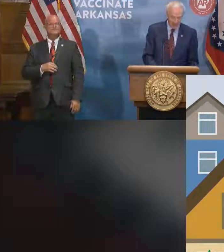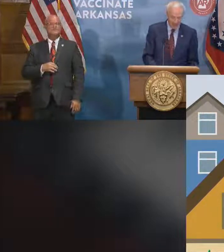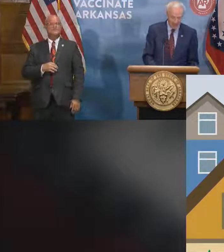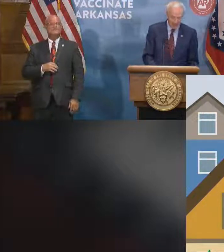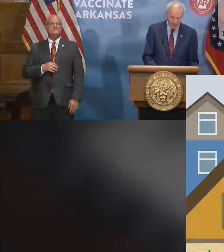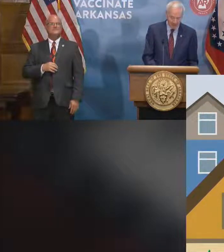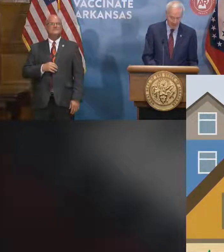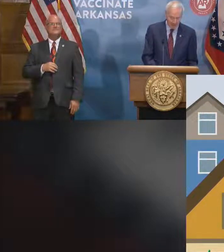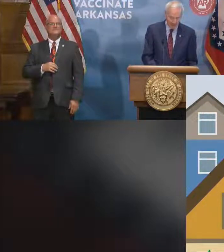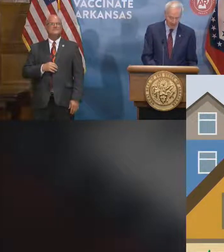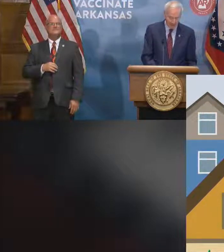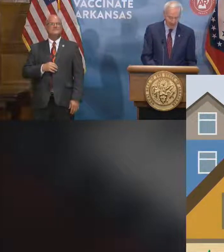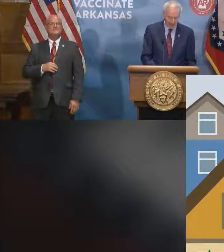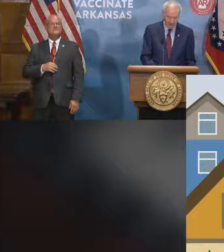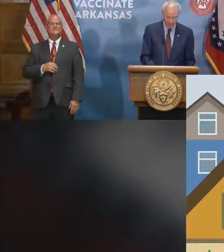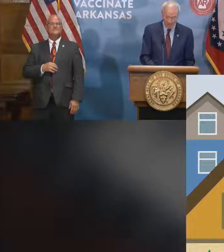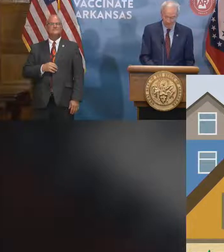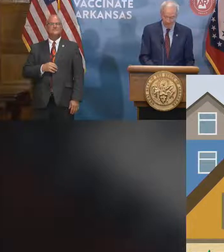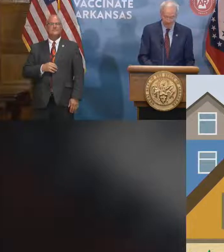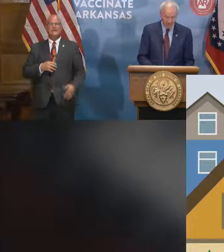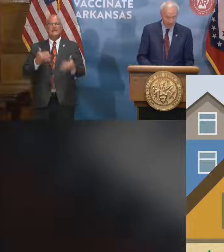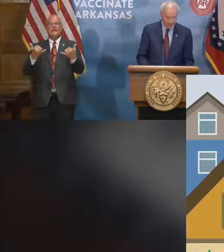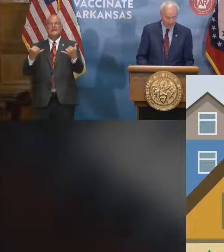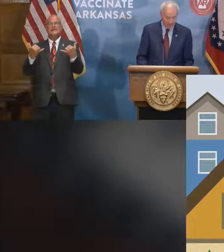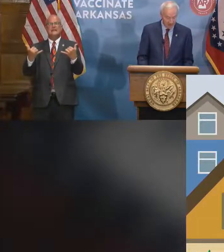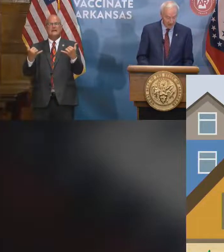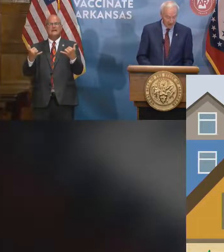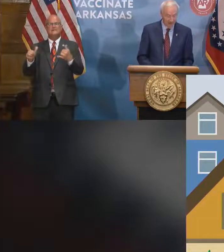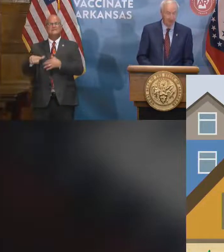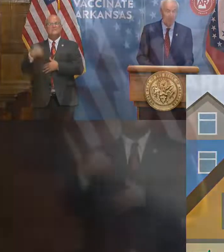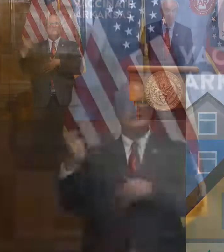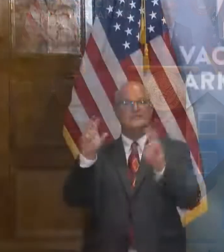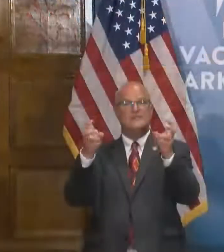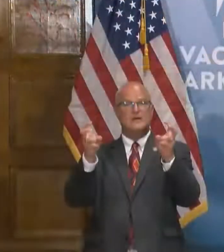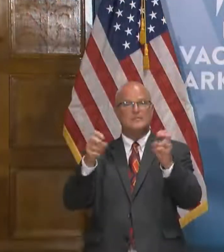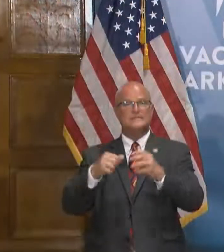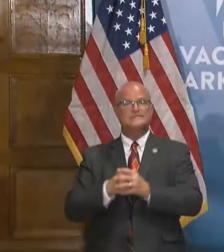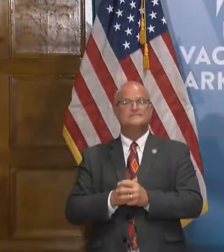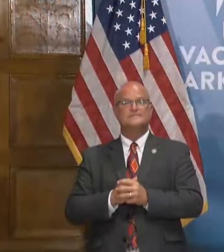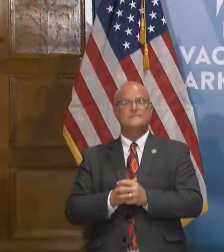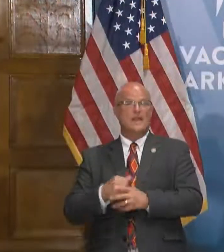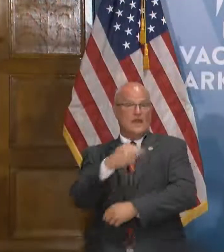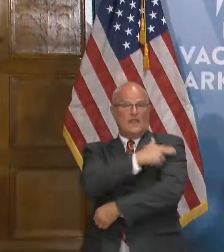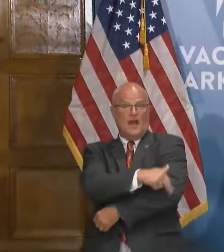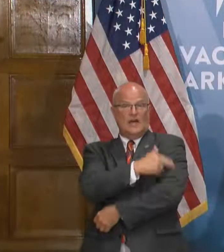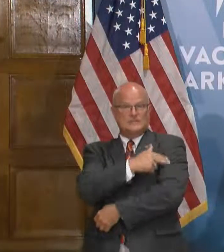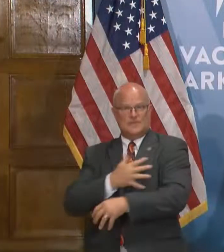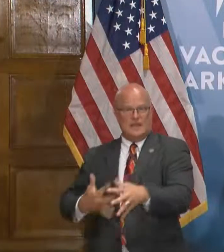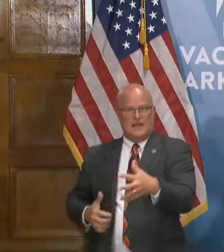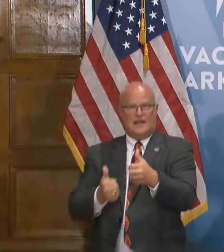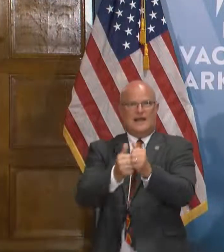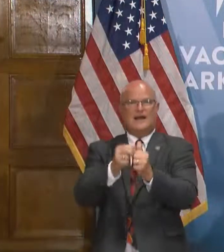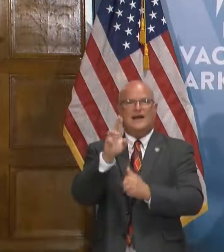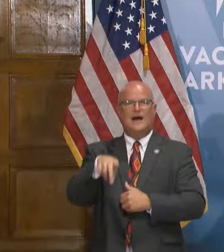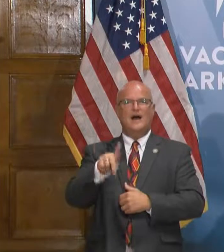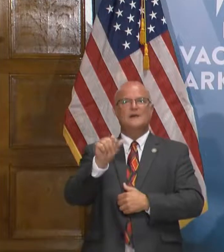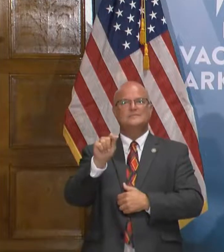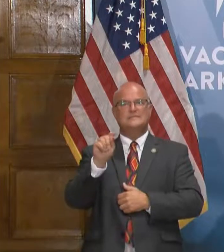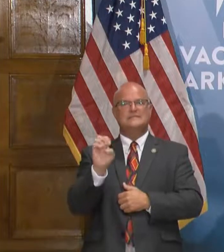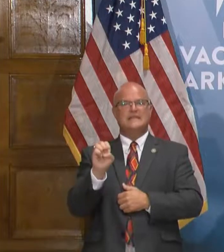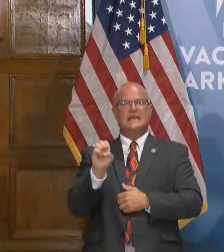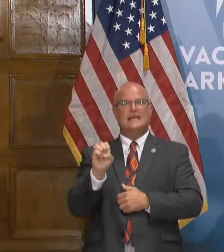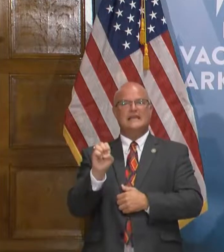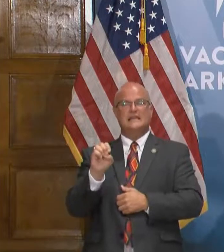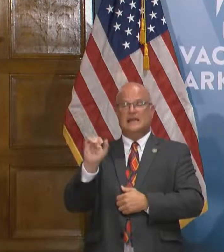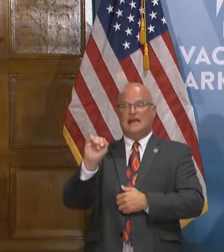And now let me go to a couple other topics. First of all, on the hospital update,